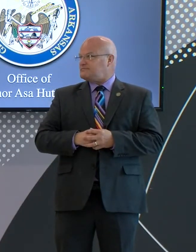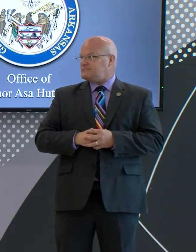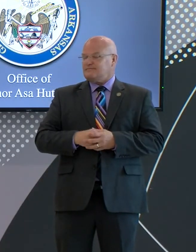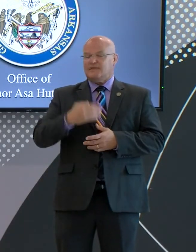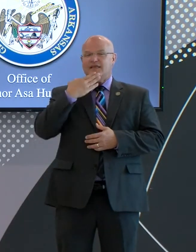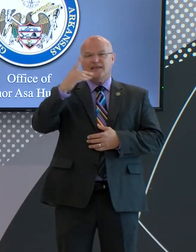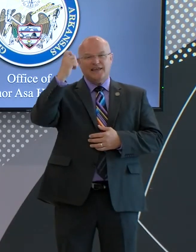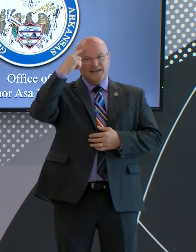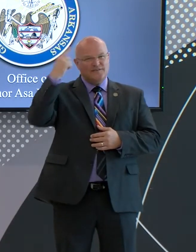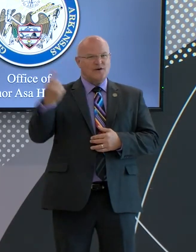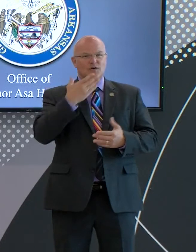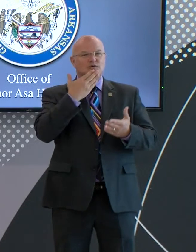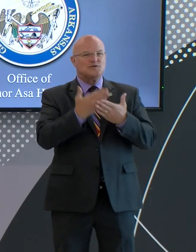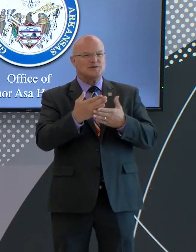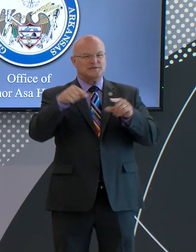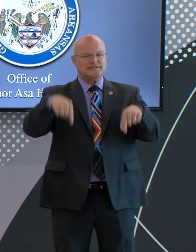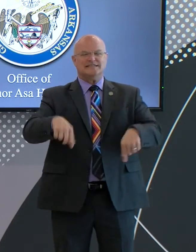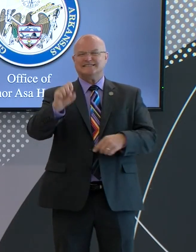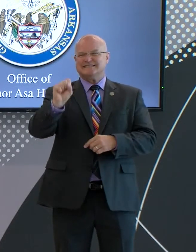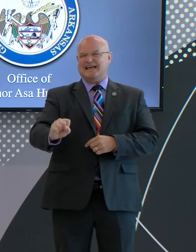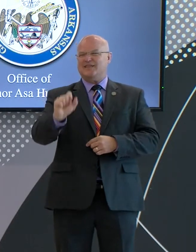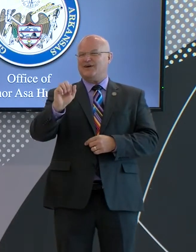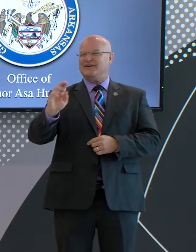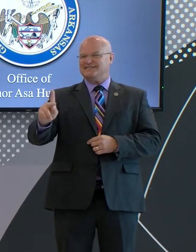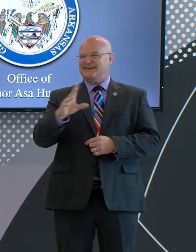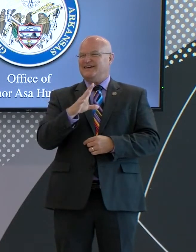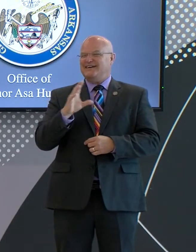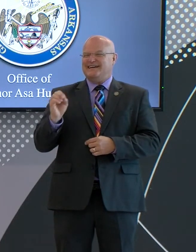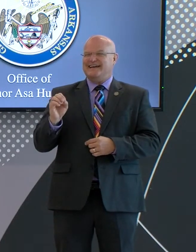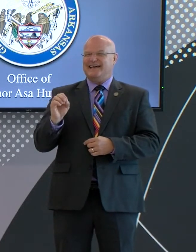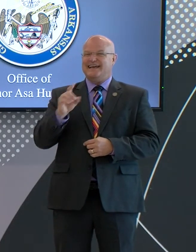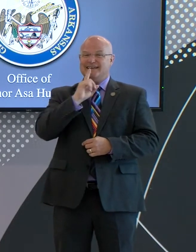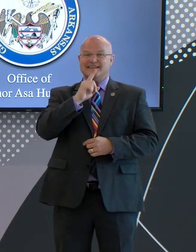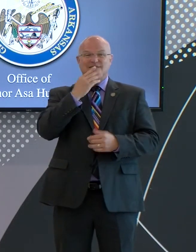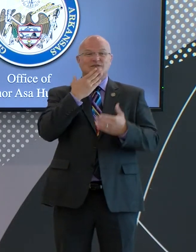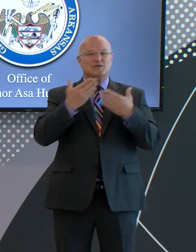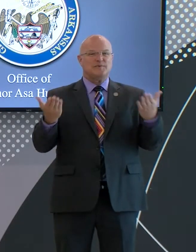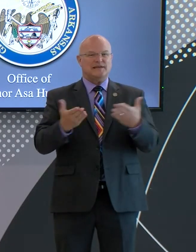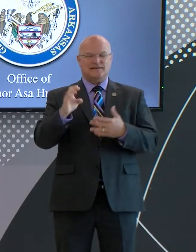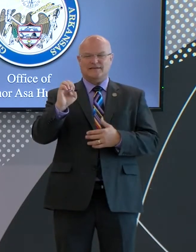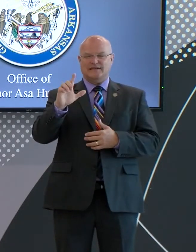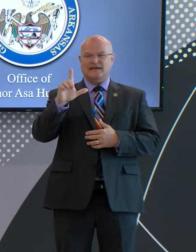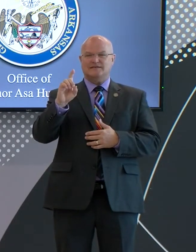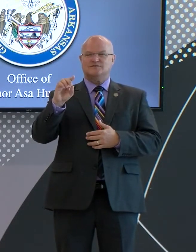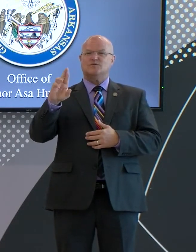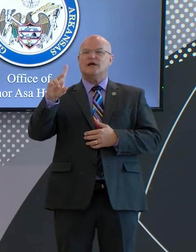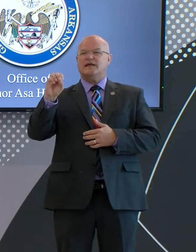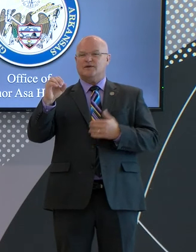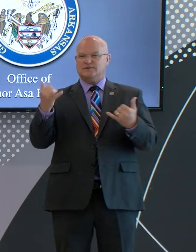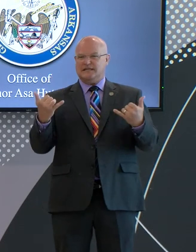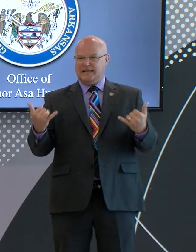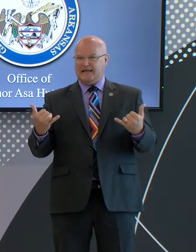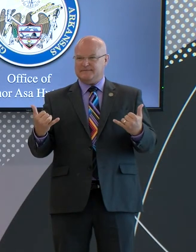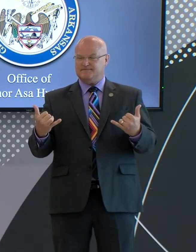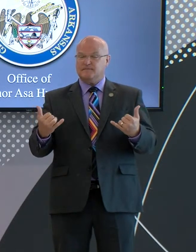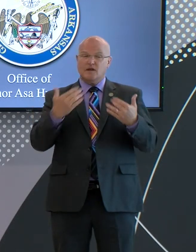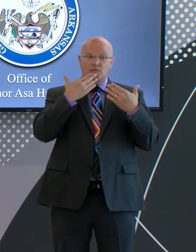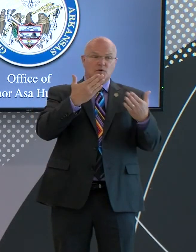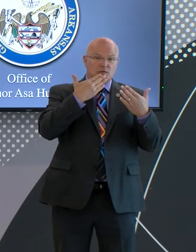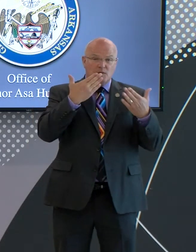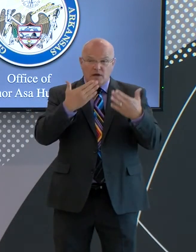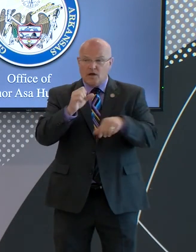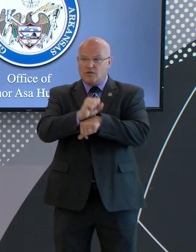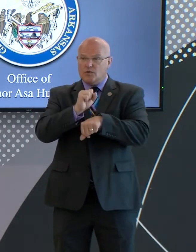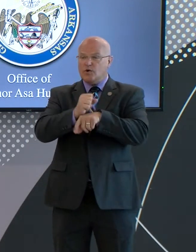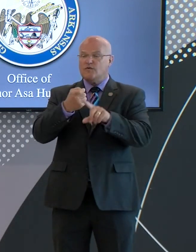Thank you, Governor. It's always good to be in South Arkansas, and definitely good to be here in El Dorado today. And appreciate all the work from